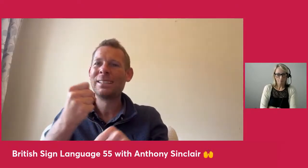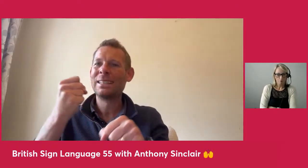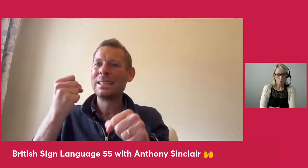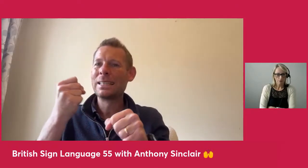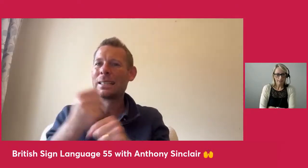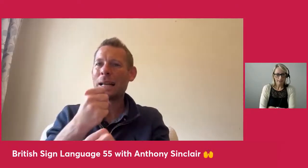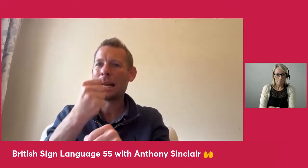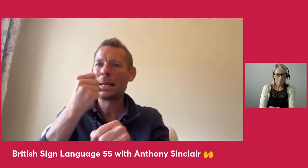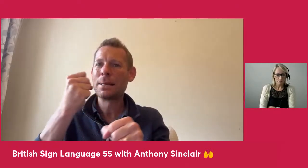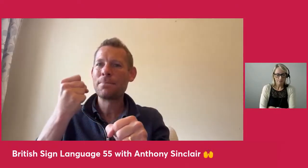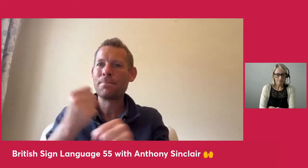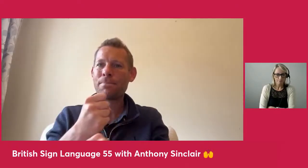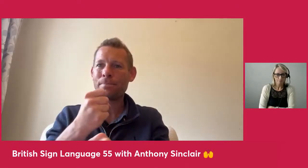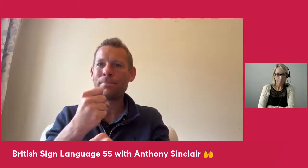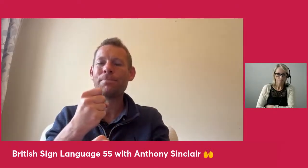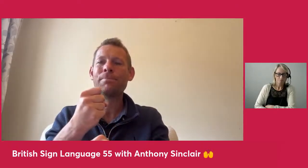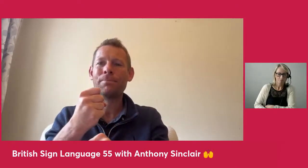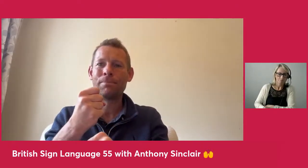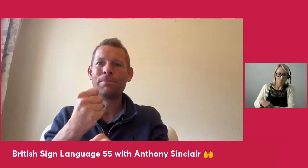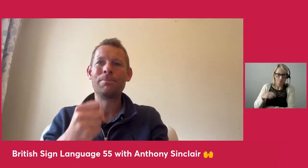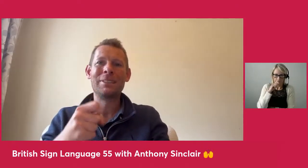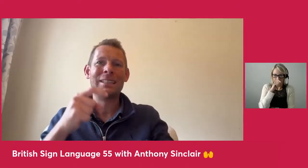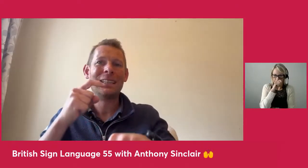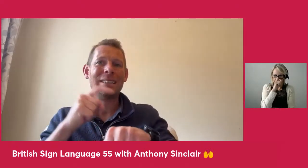time for games.